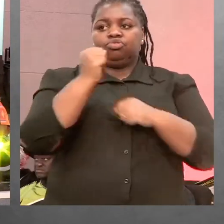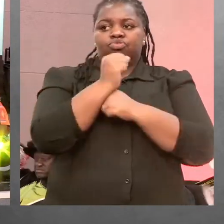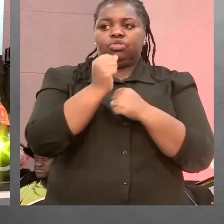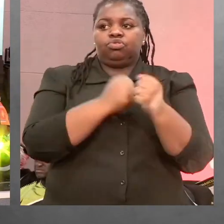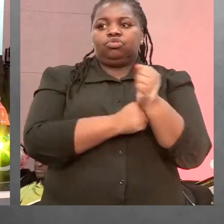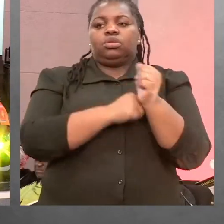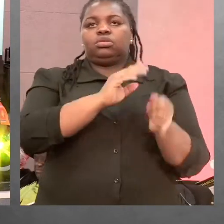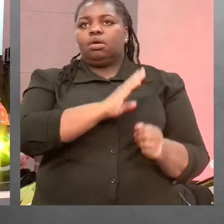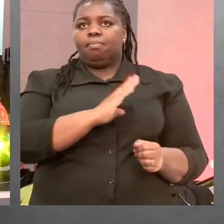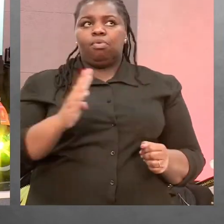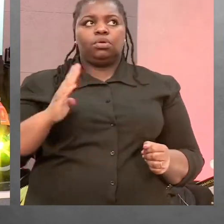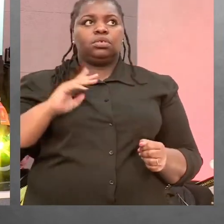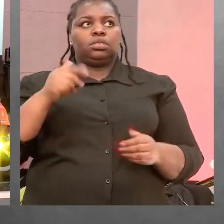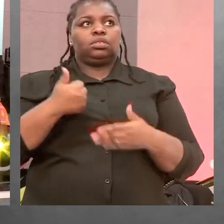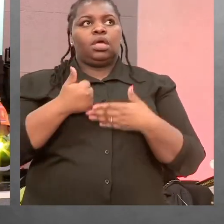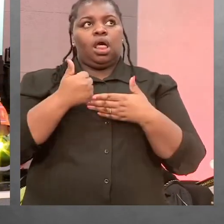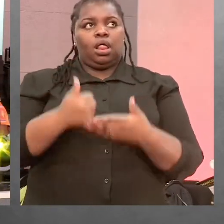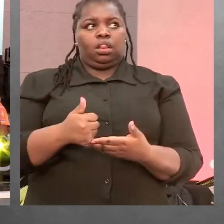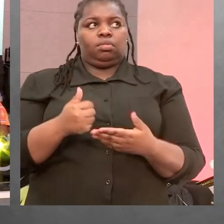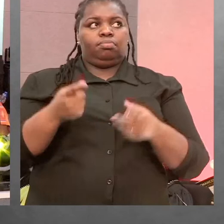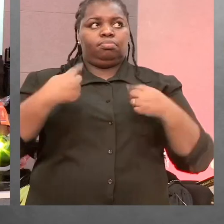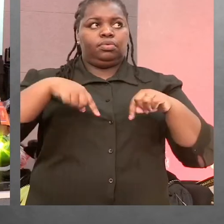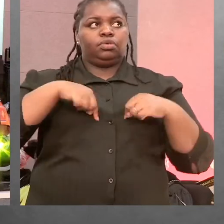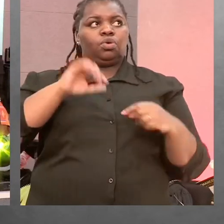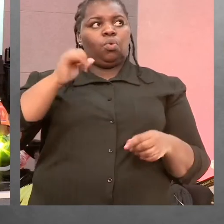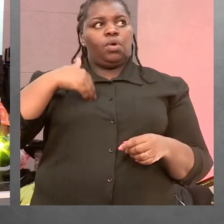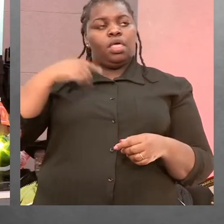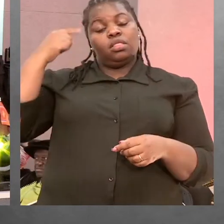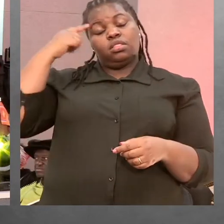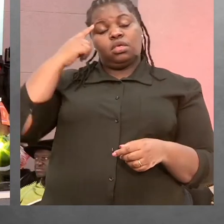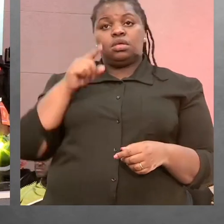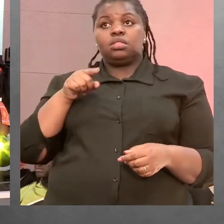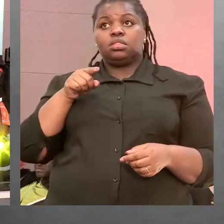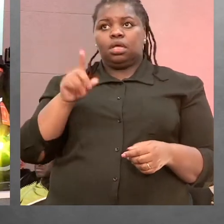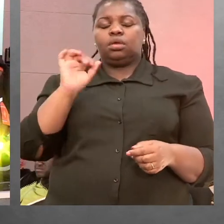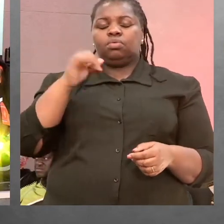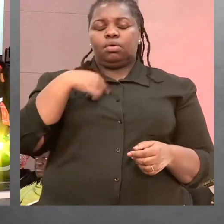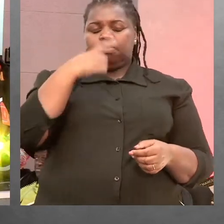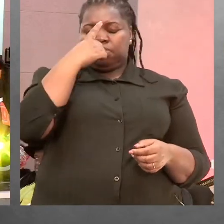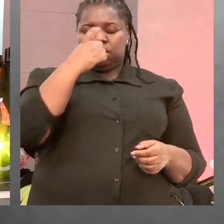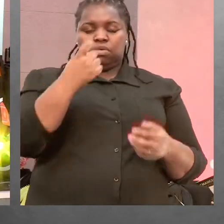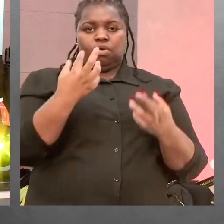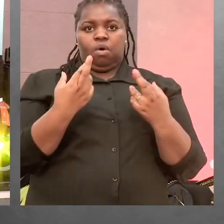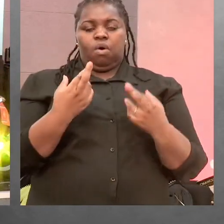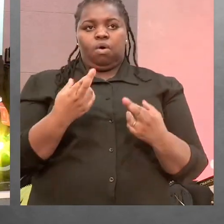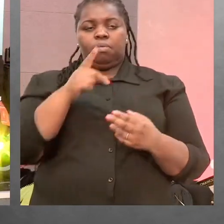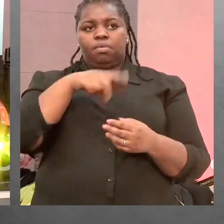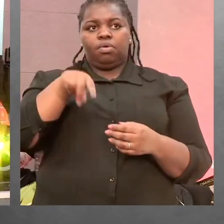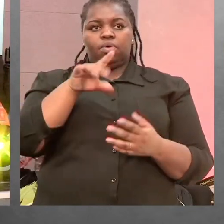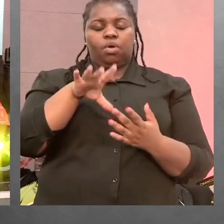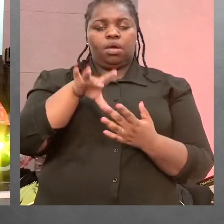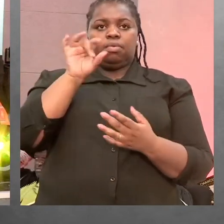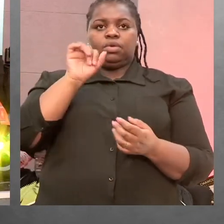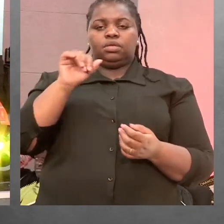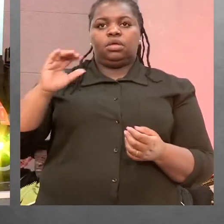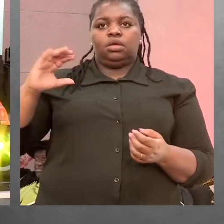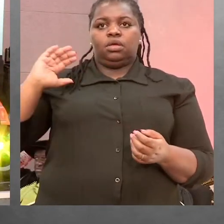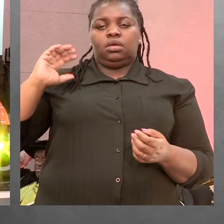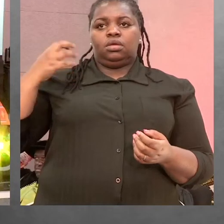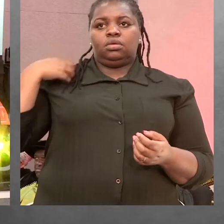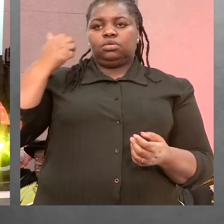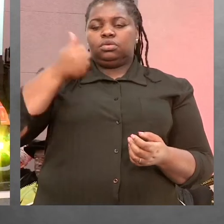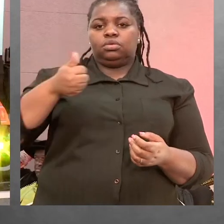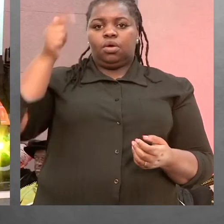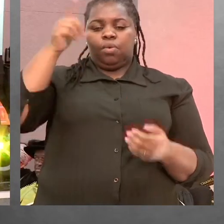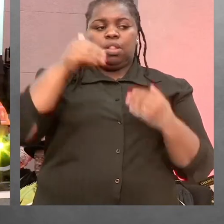and bodies have helped us get off the ground, and we think that, and we believe and hope that your appointment as Chancellor will open